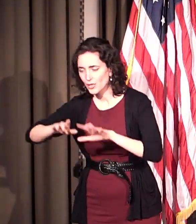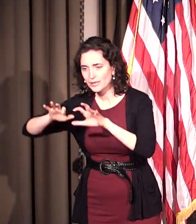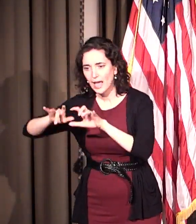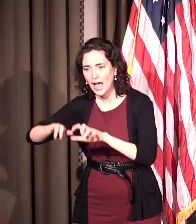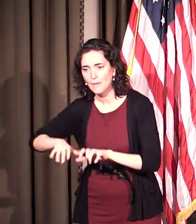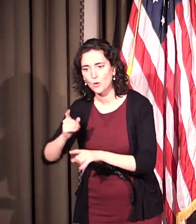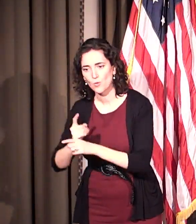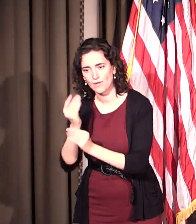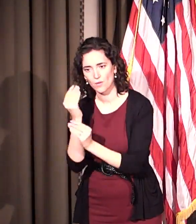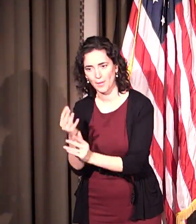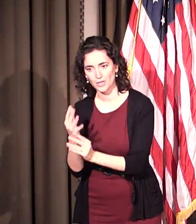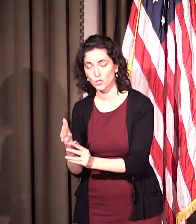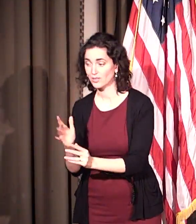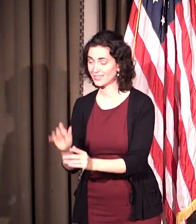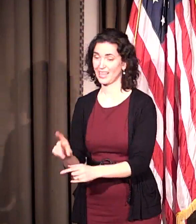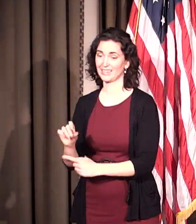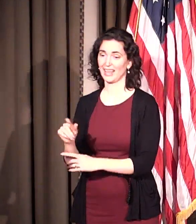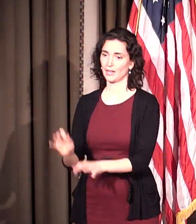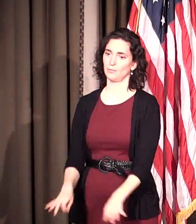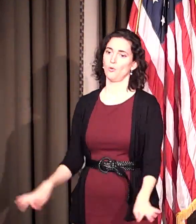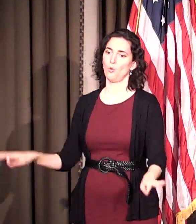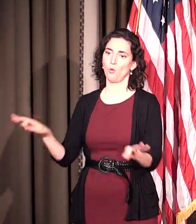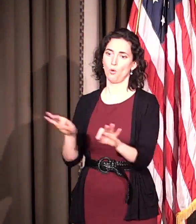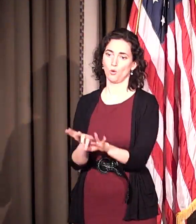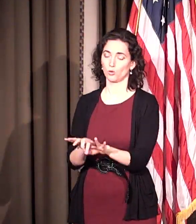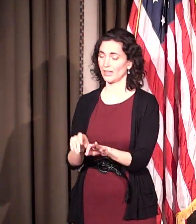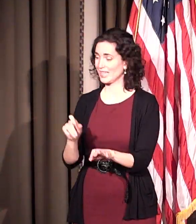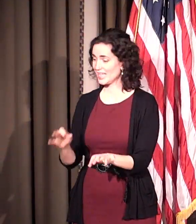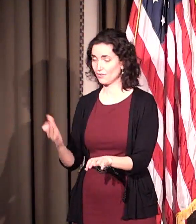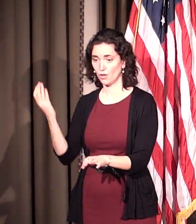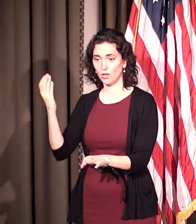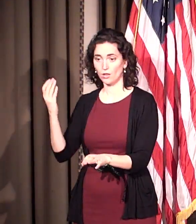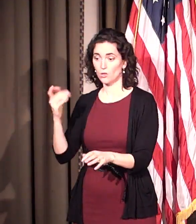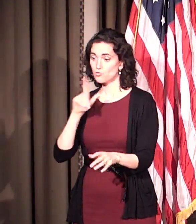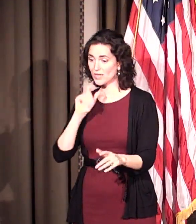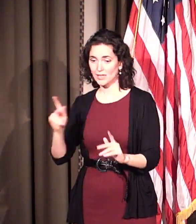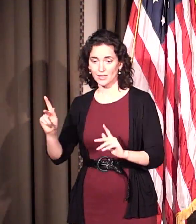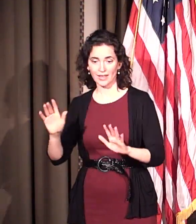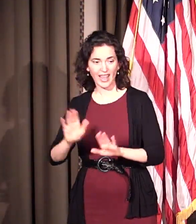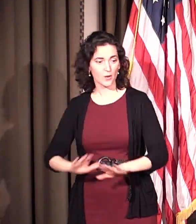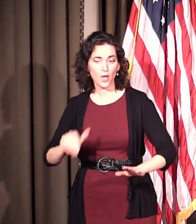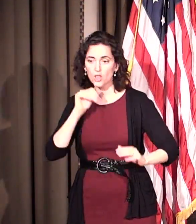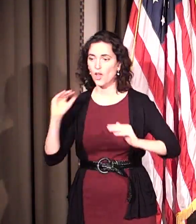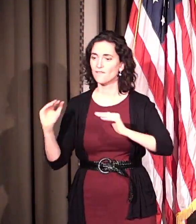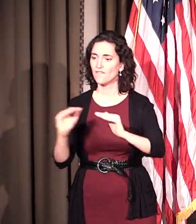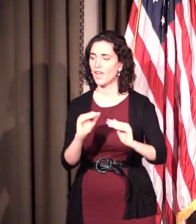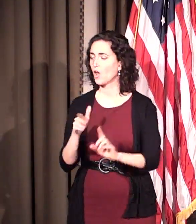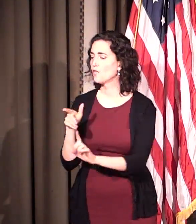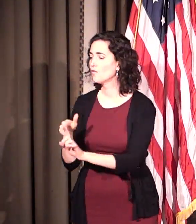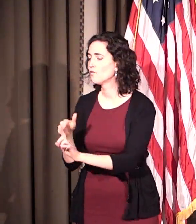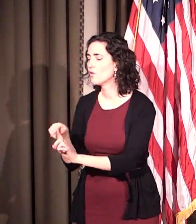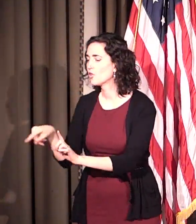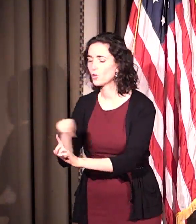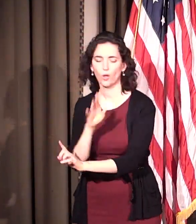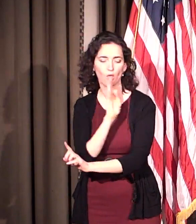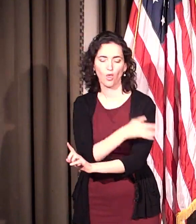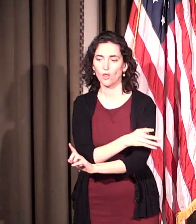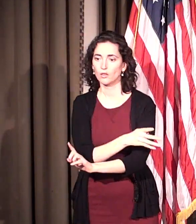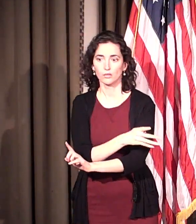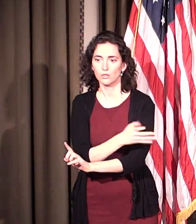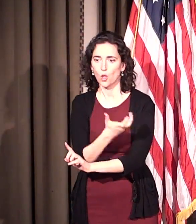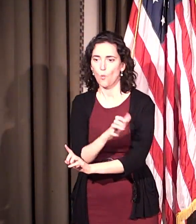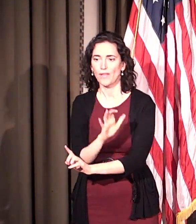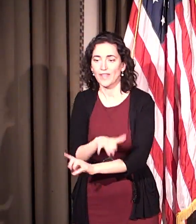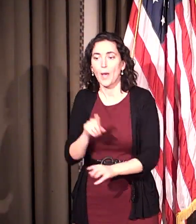data, and the only way we can address inequities, if they do exist, are to know about them and have eyes on them. So we're going to be reaching out to our